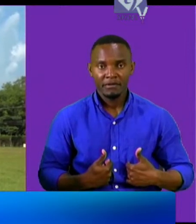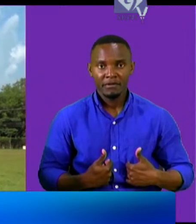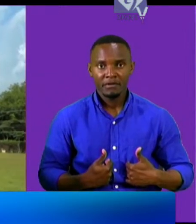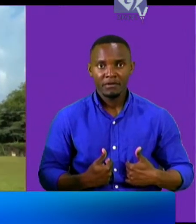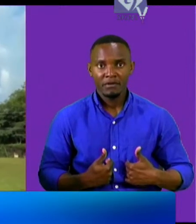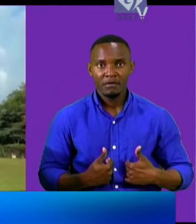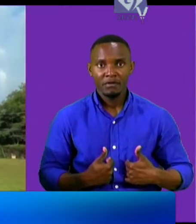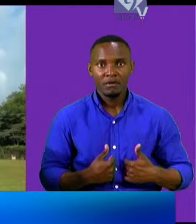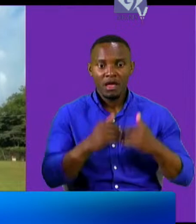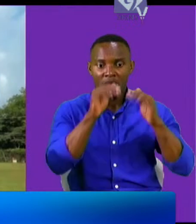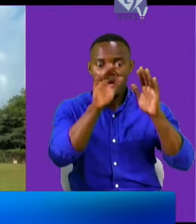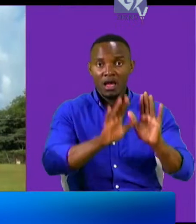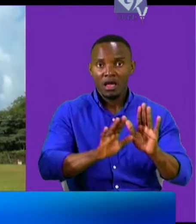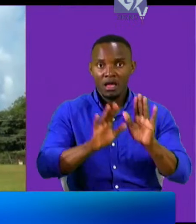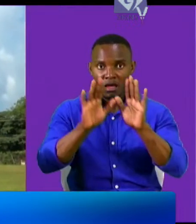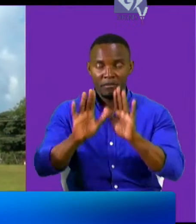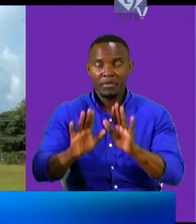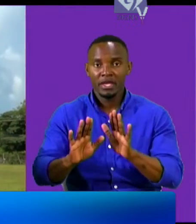kiti ya kuwa